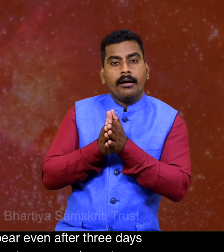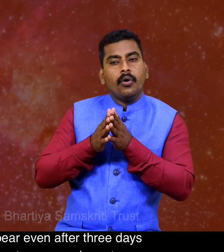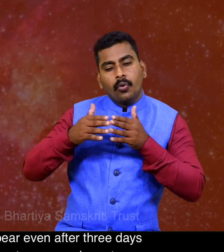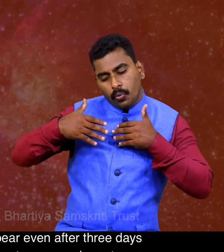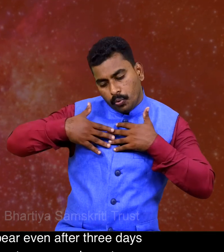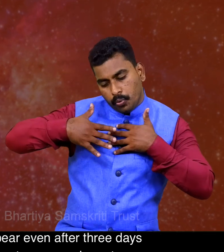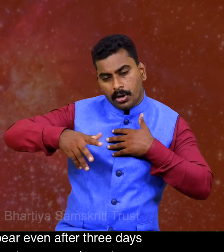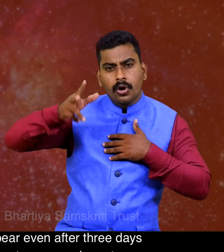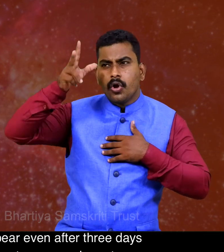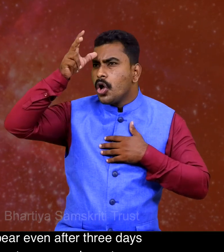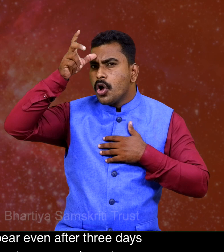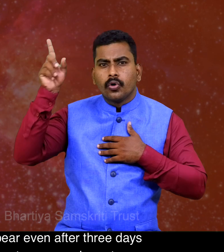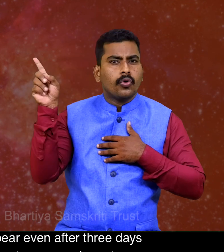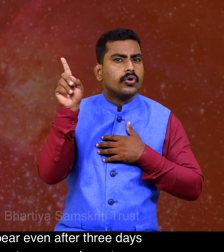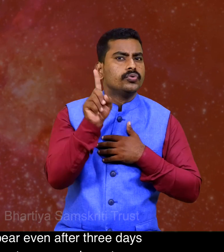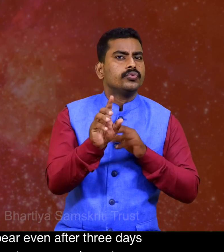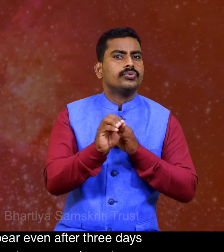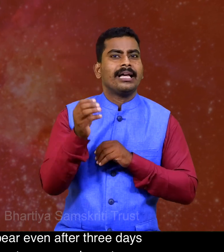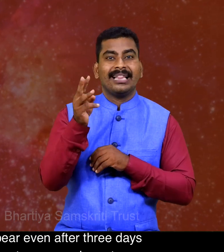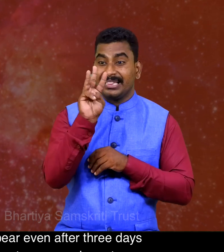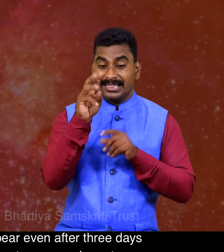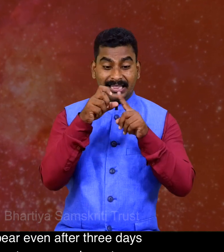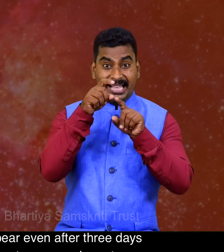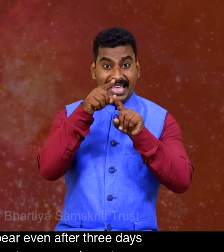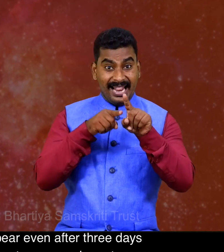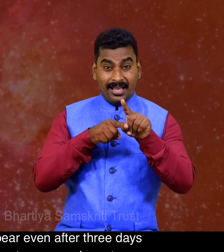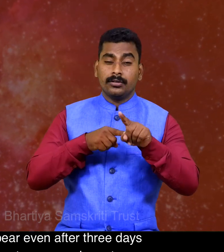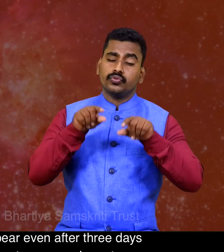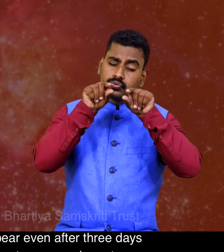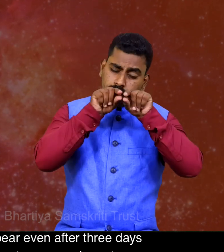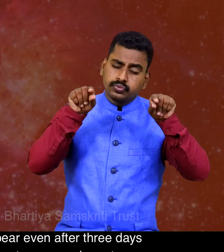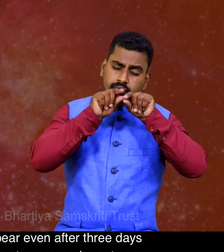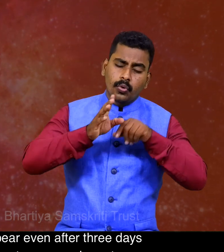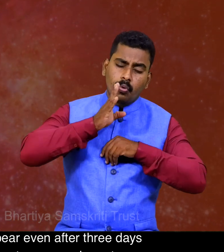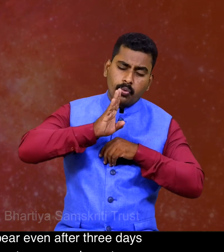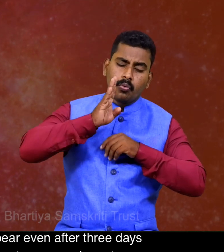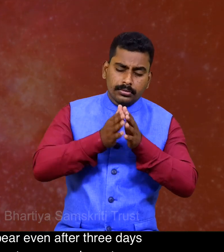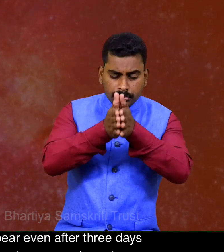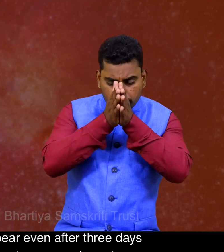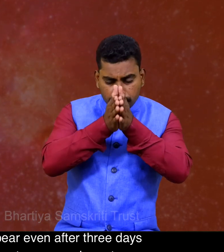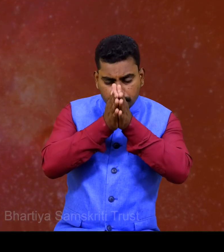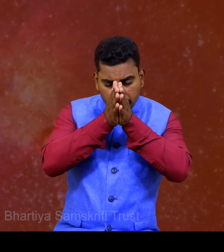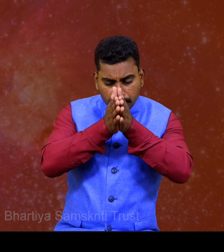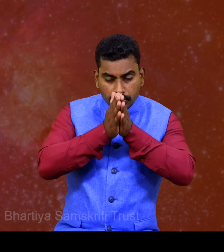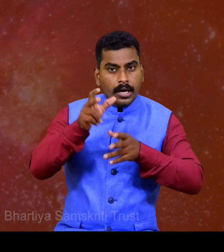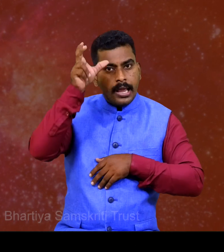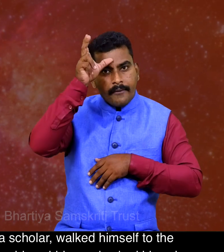not appear, even after 3 days of non-stop prayer, he got